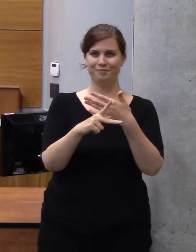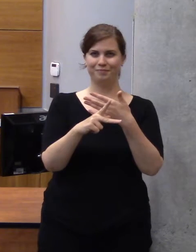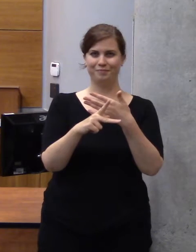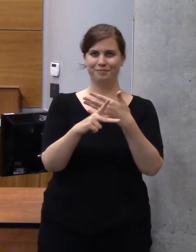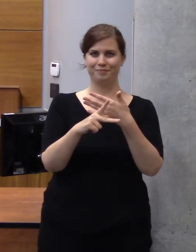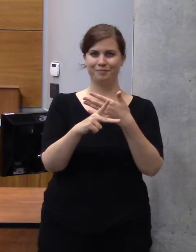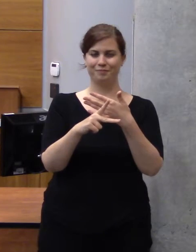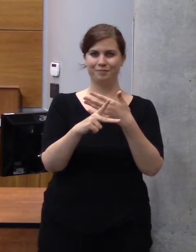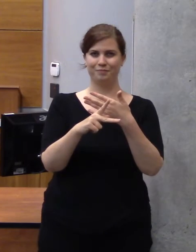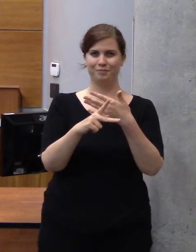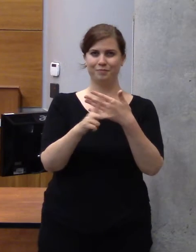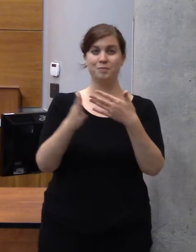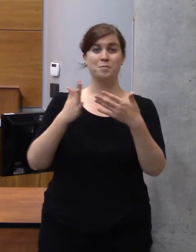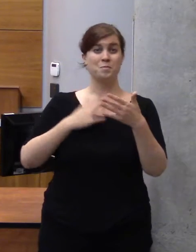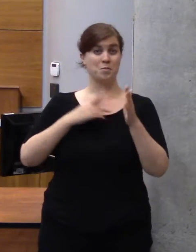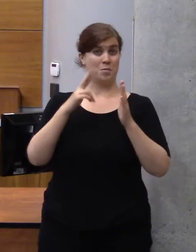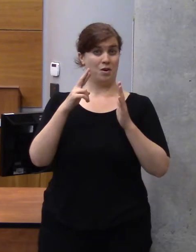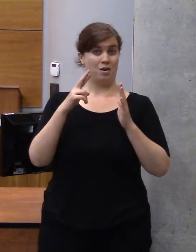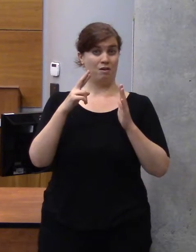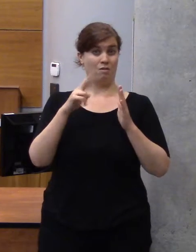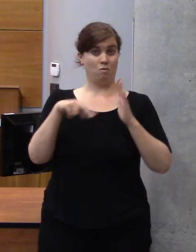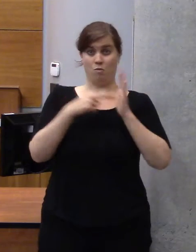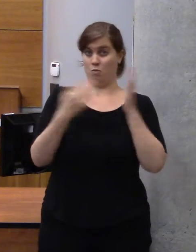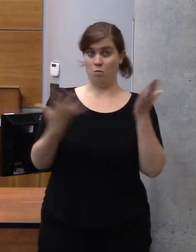co-coordinator? Co-coordinator. So just one second.